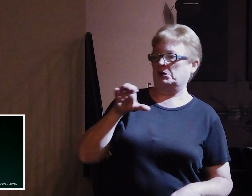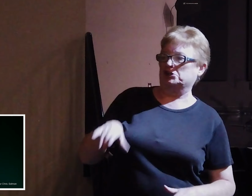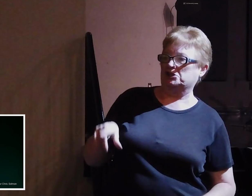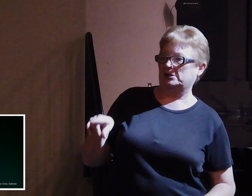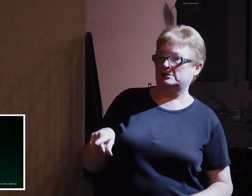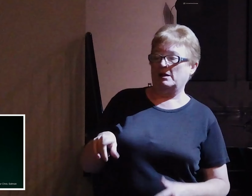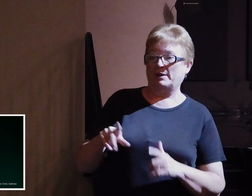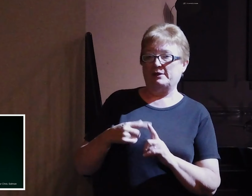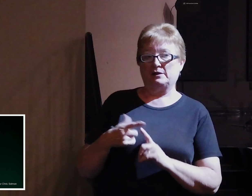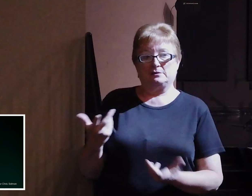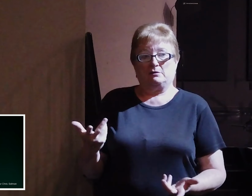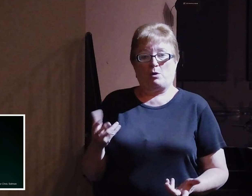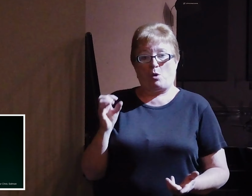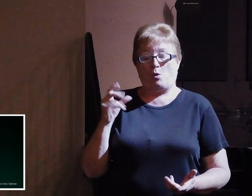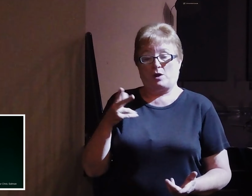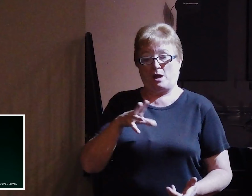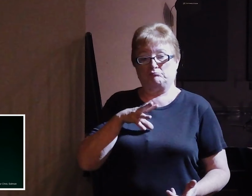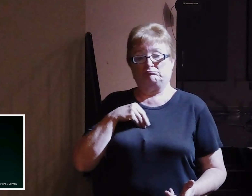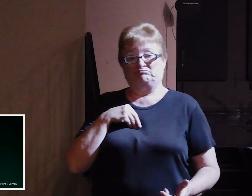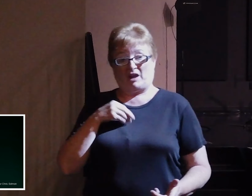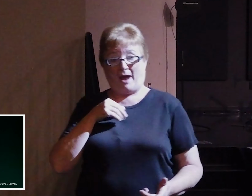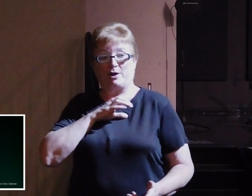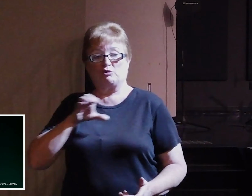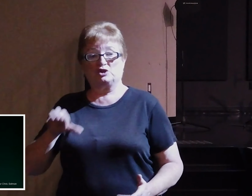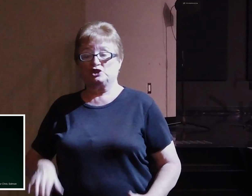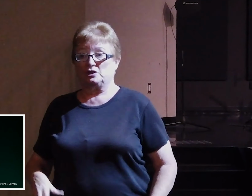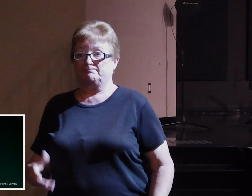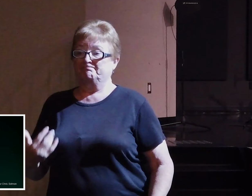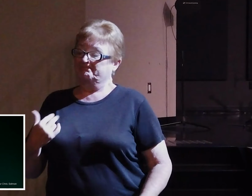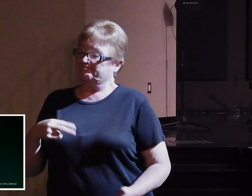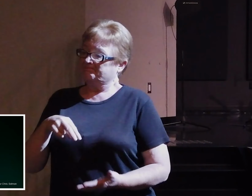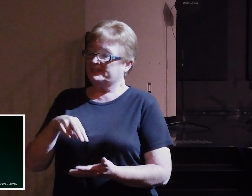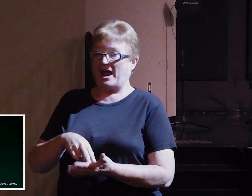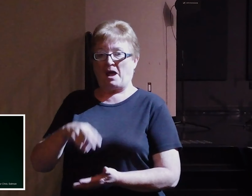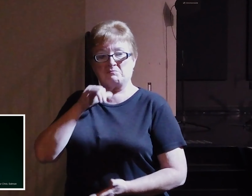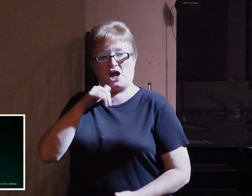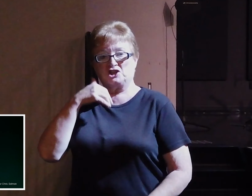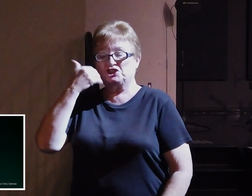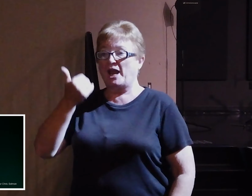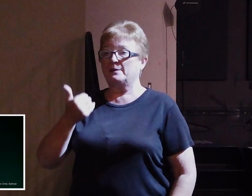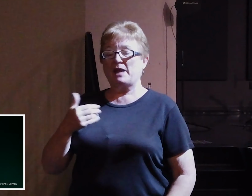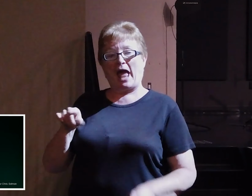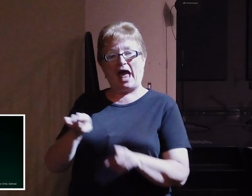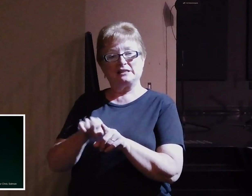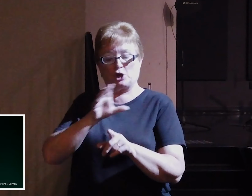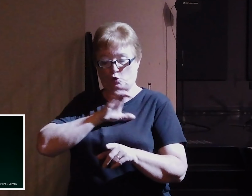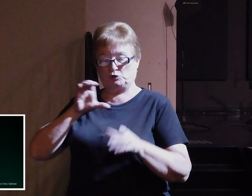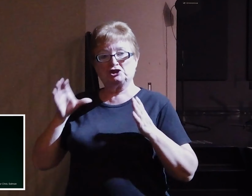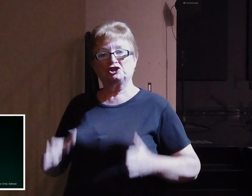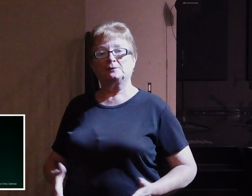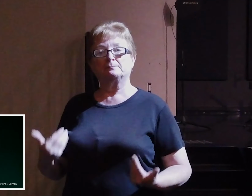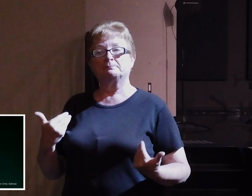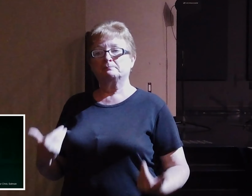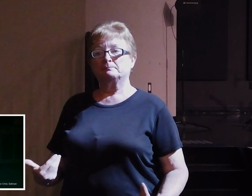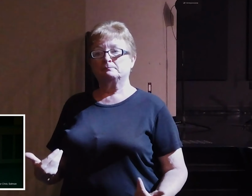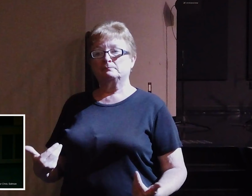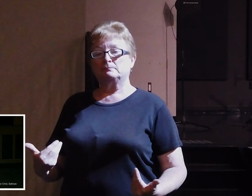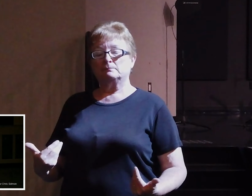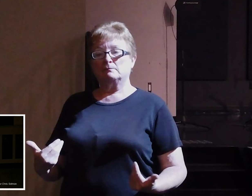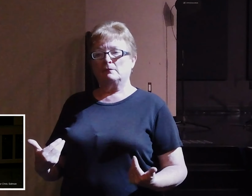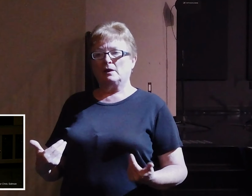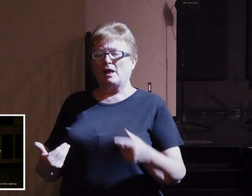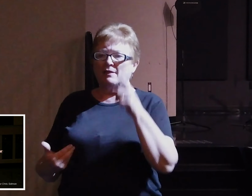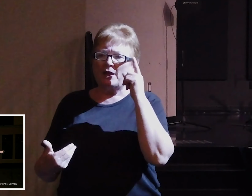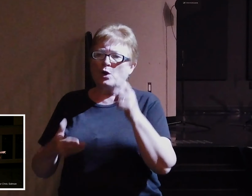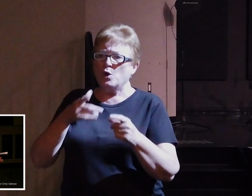embraced it. And now we use that title all the time. I'm a Christian and I stand unashamed as a Christian. Now think who's actually writing